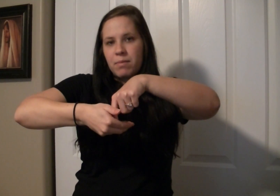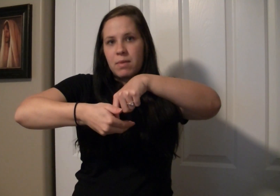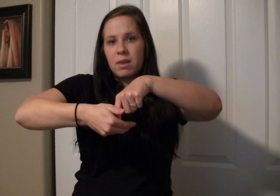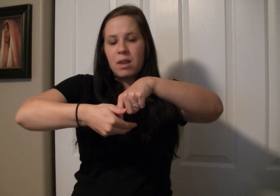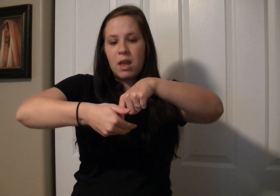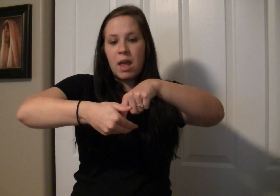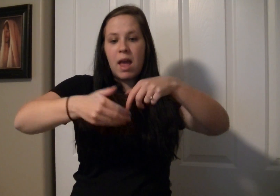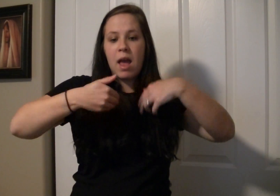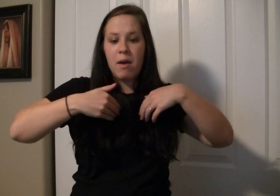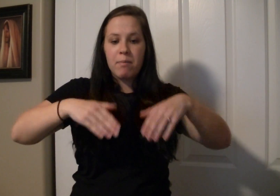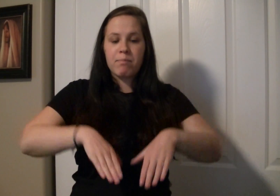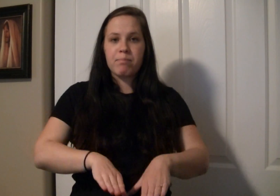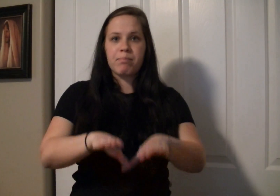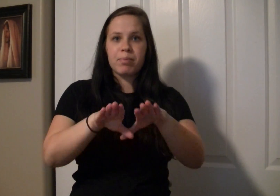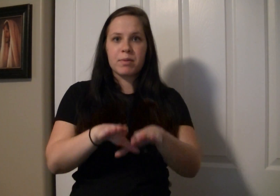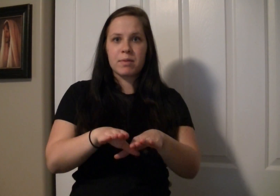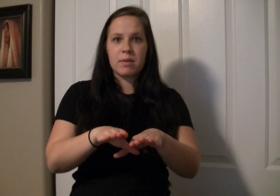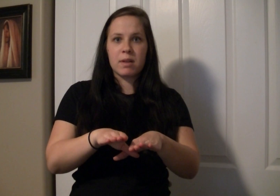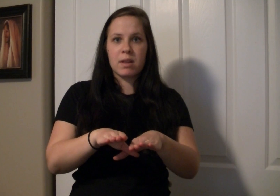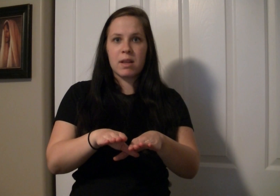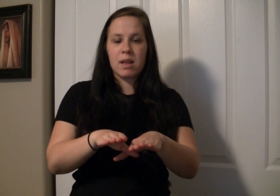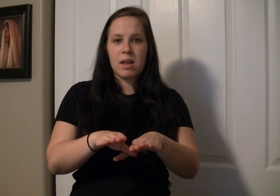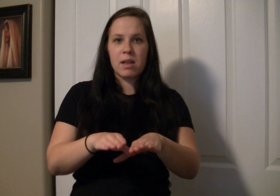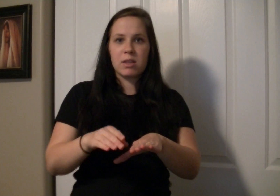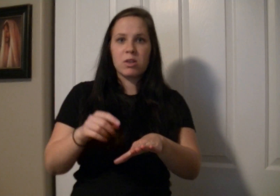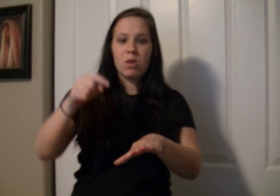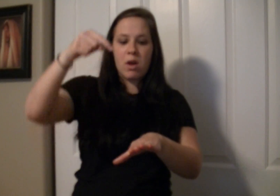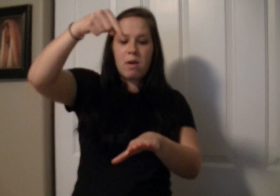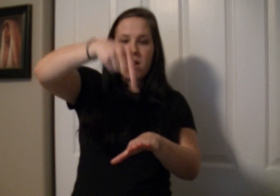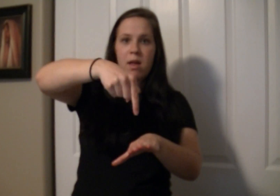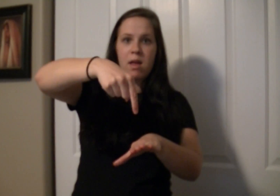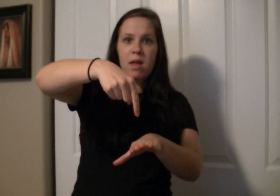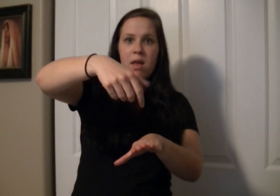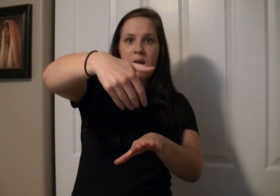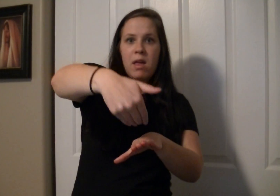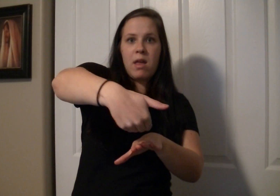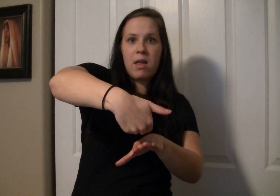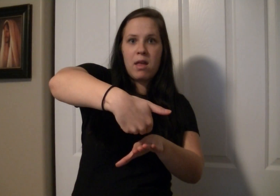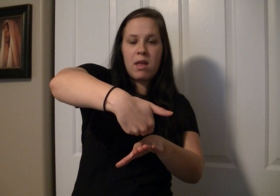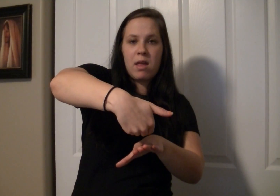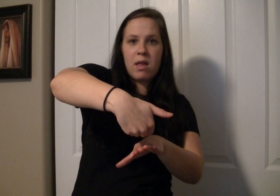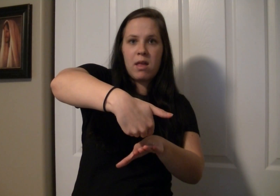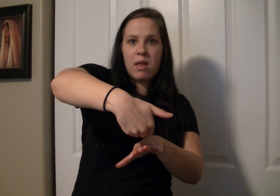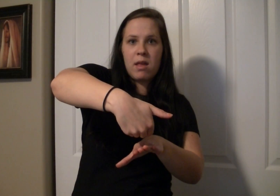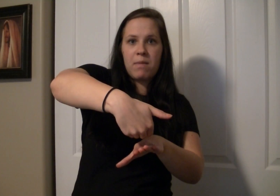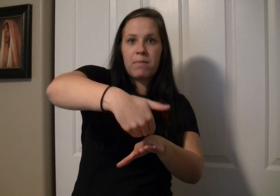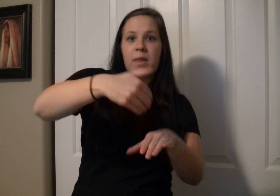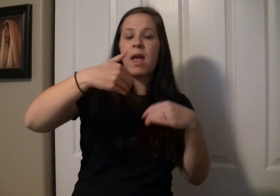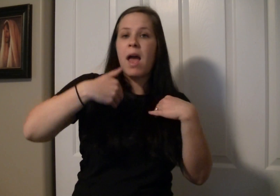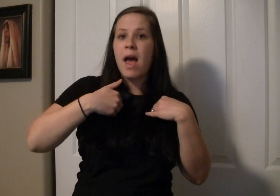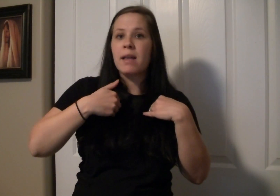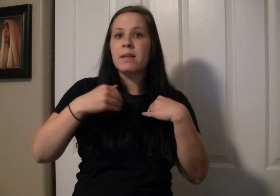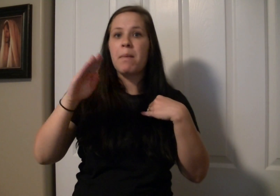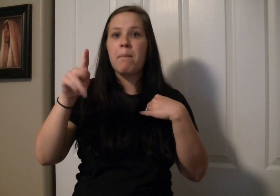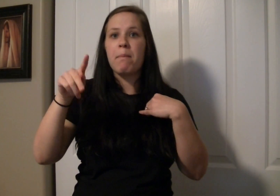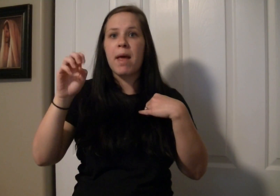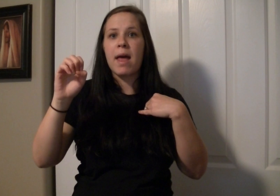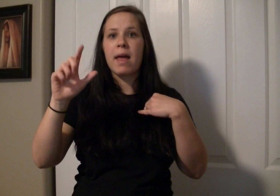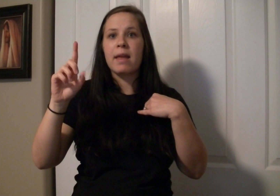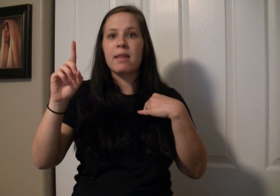the needle, which is located in the needle foot. It also has a pedal that's on the floor. Now the